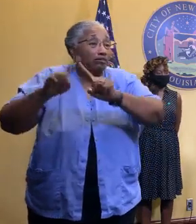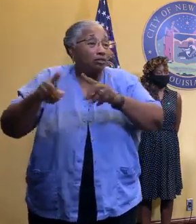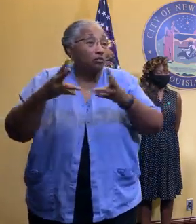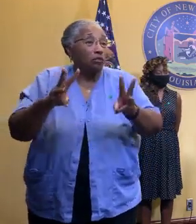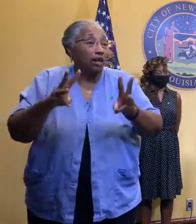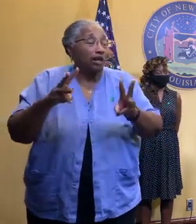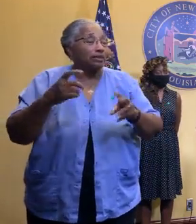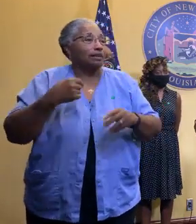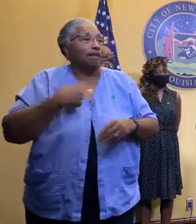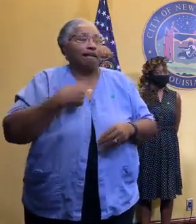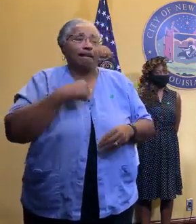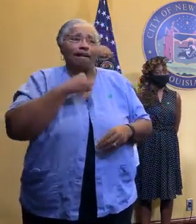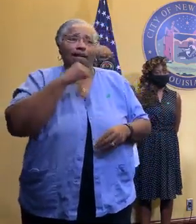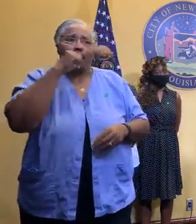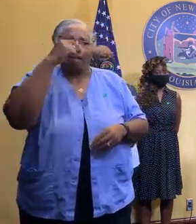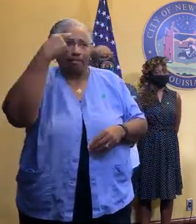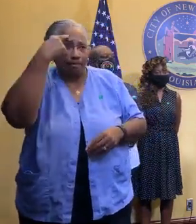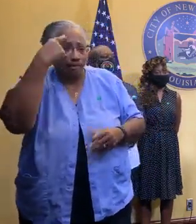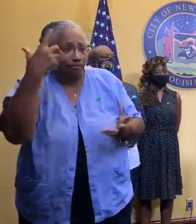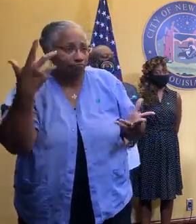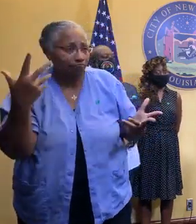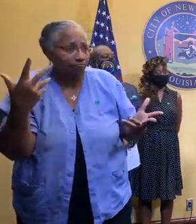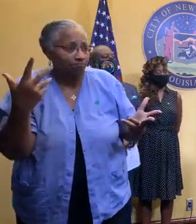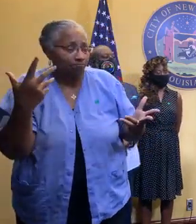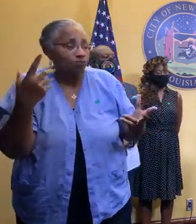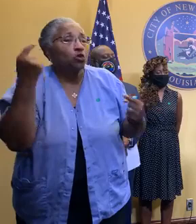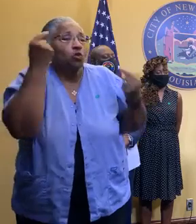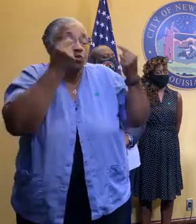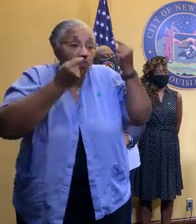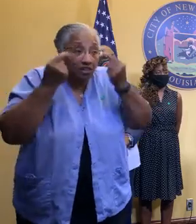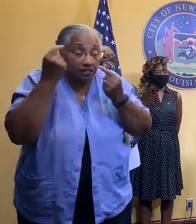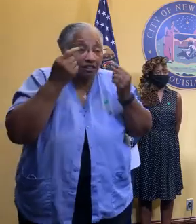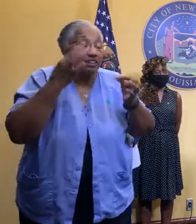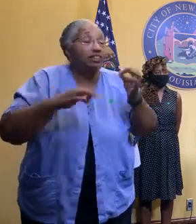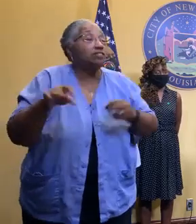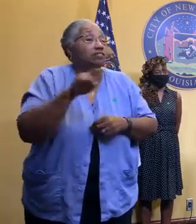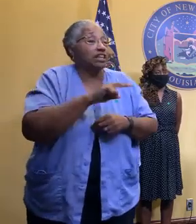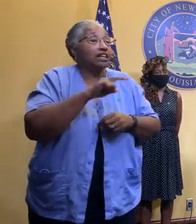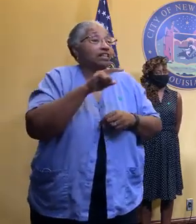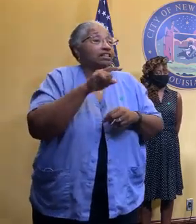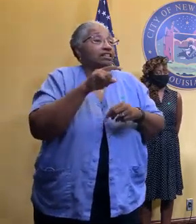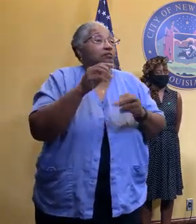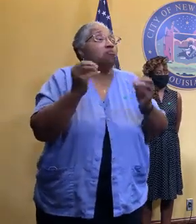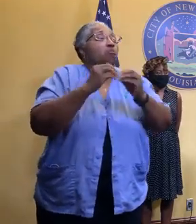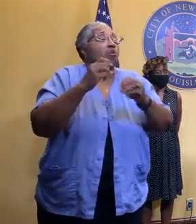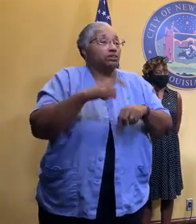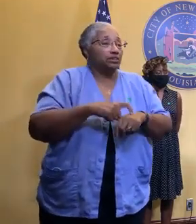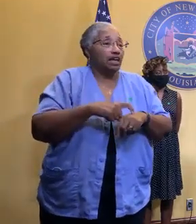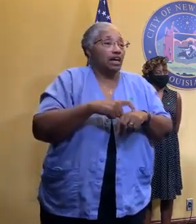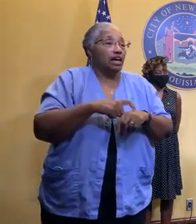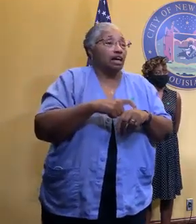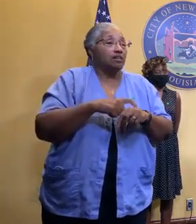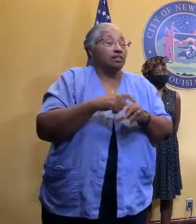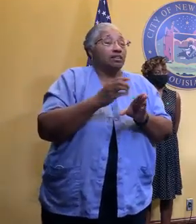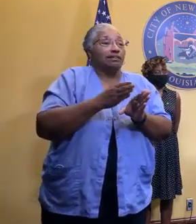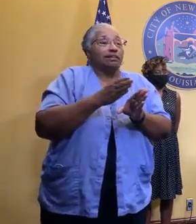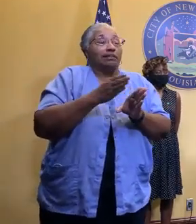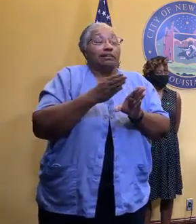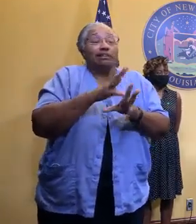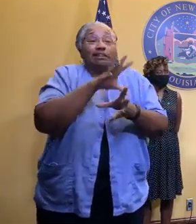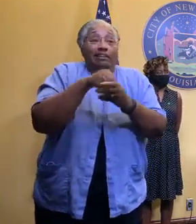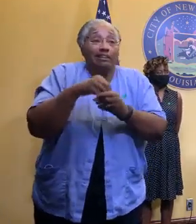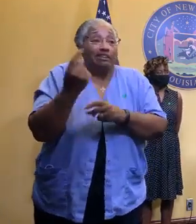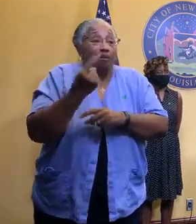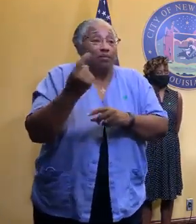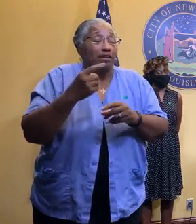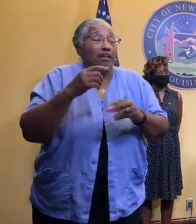even realize. So just think about. So whether it was them having to spend a little bit more time by someone's house that they may not have felt comfortable